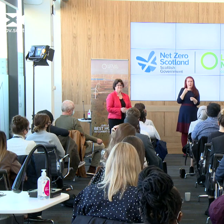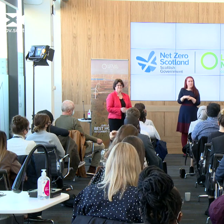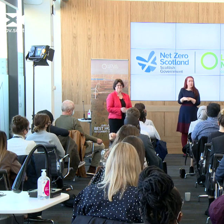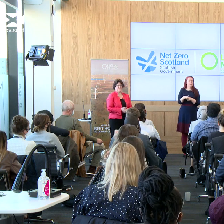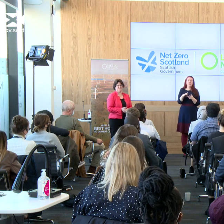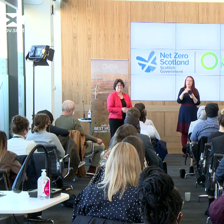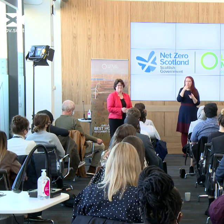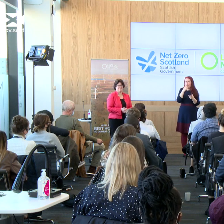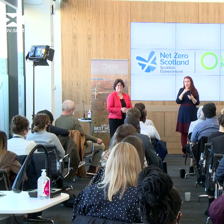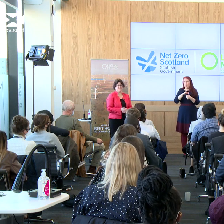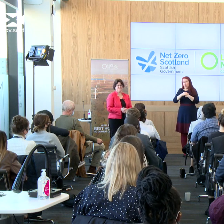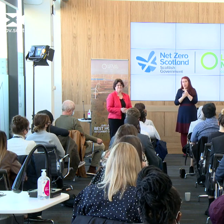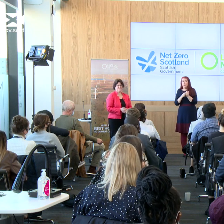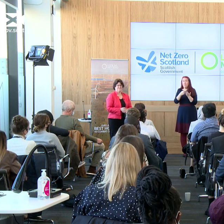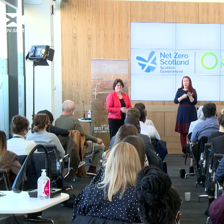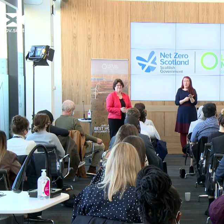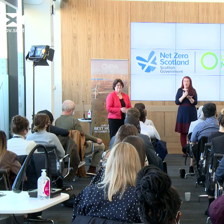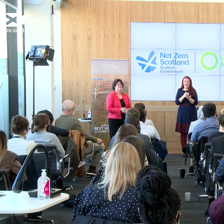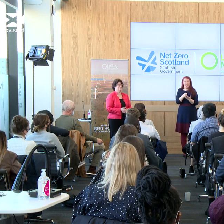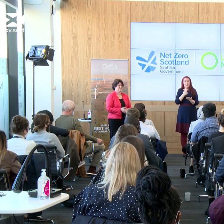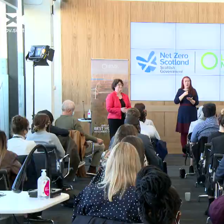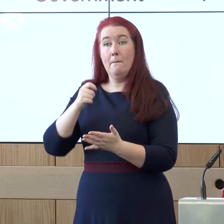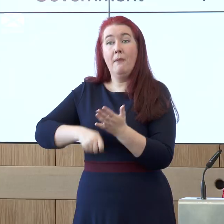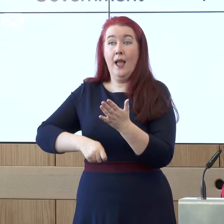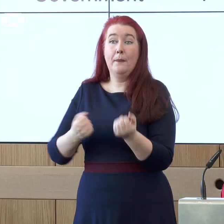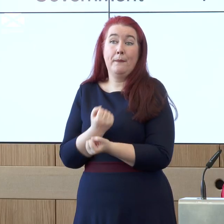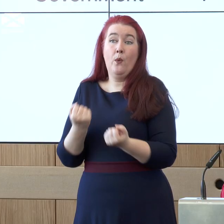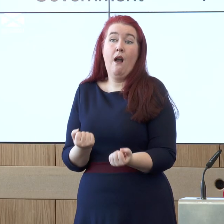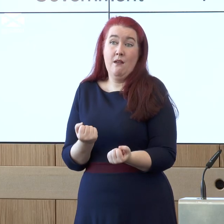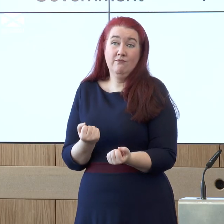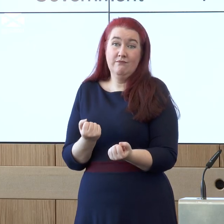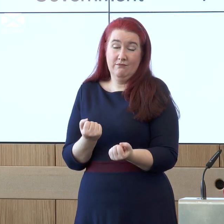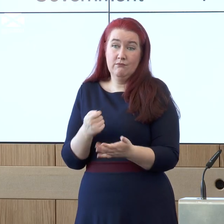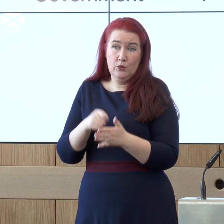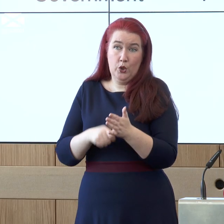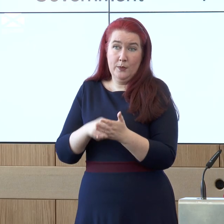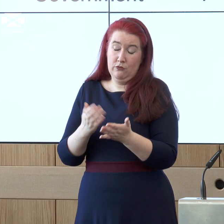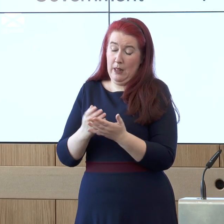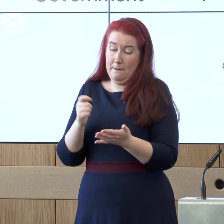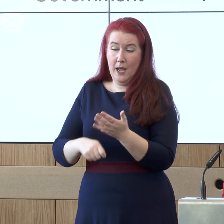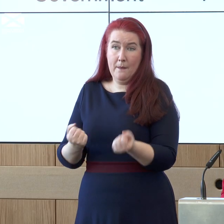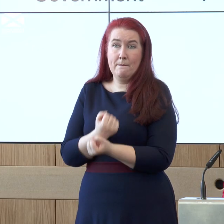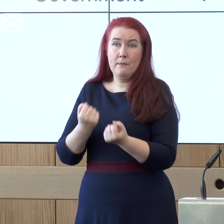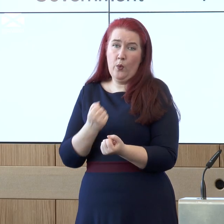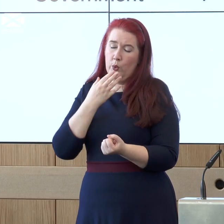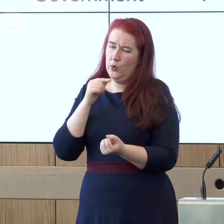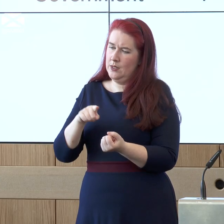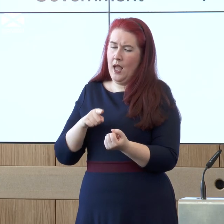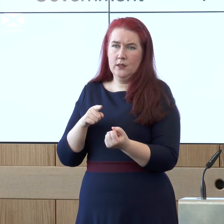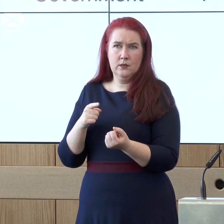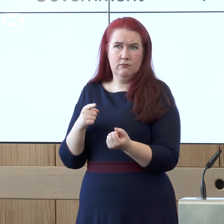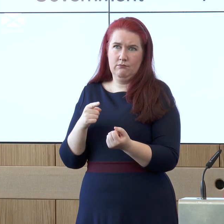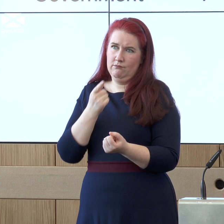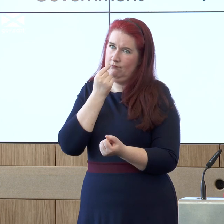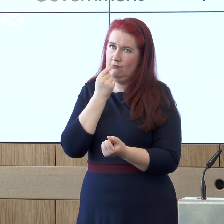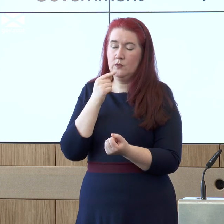and shape policy. It's effectively our purchasing power, so it's really important we use it to the full. We've over recent years